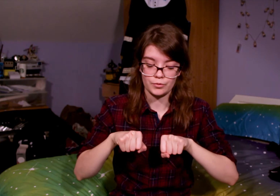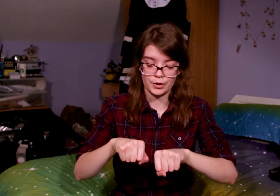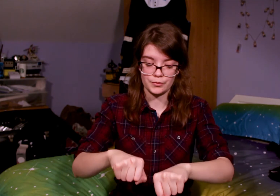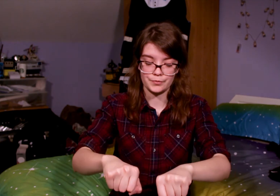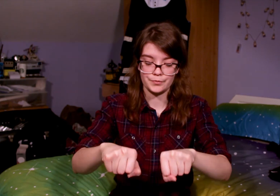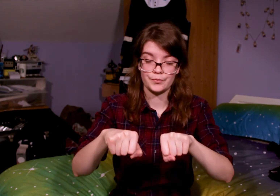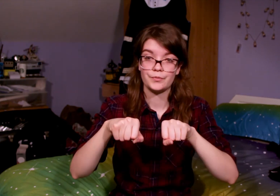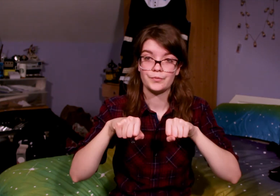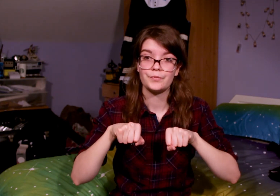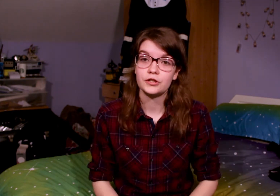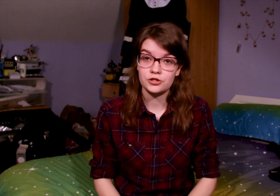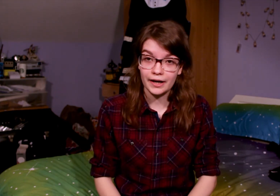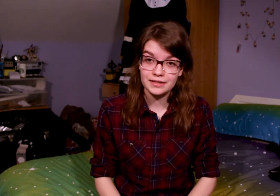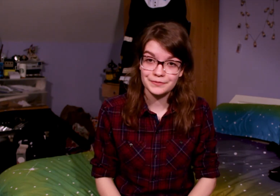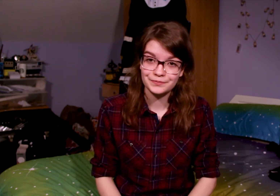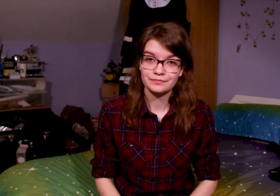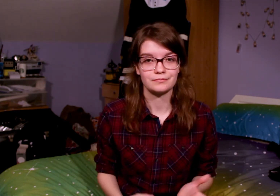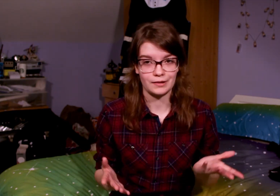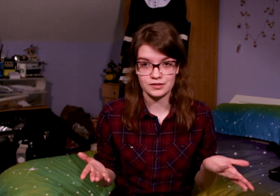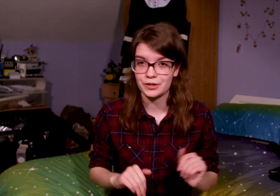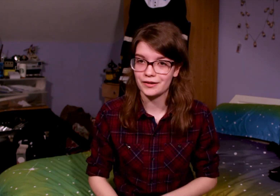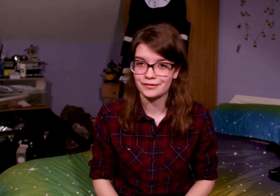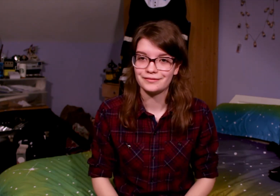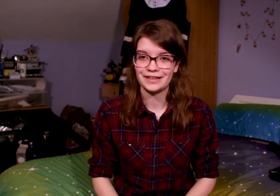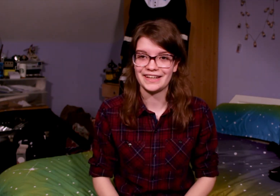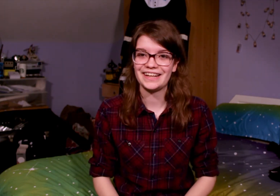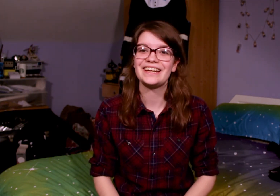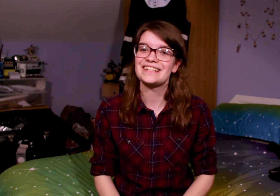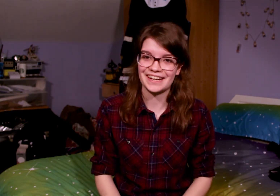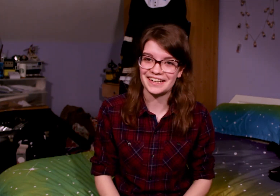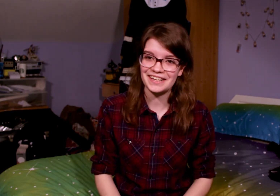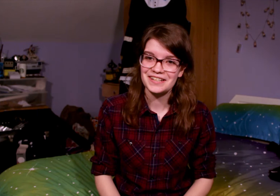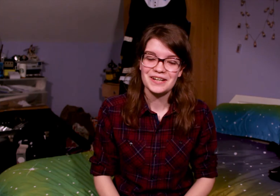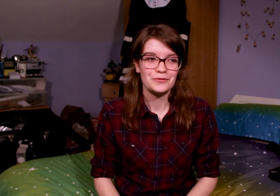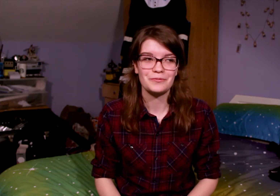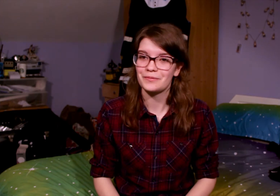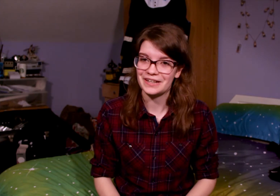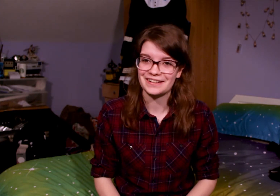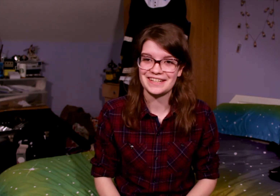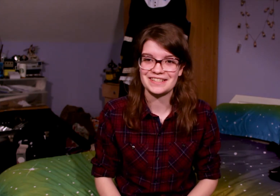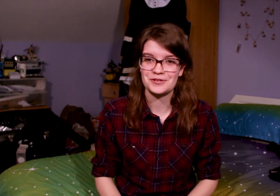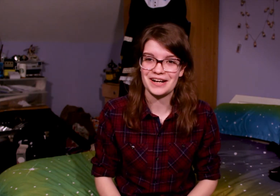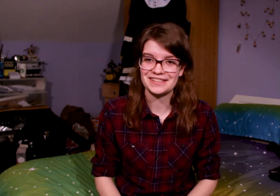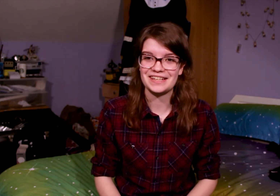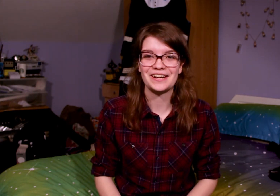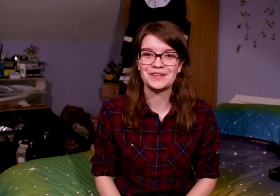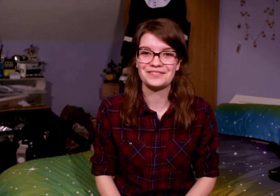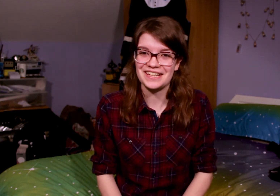boat. For a tractor, as we are here in East Anglia, we're probably going to get some tractors in our